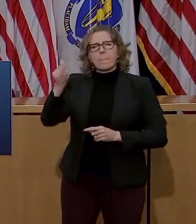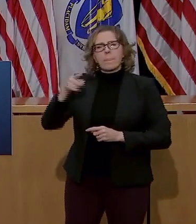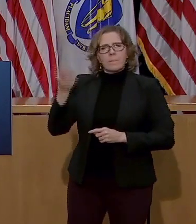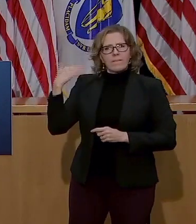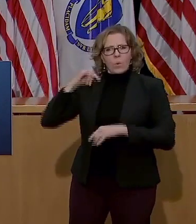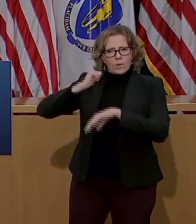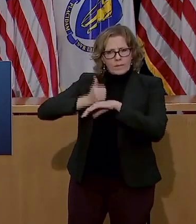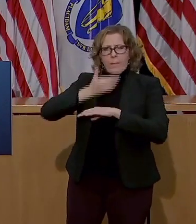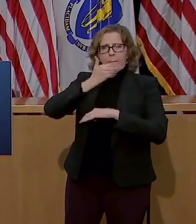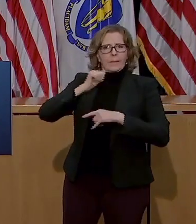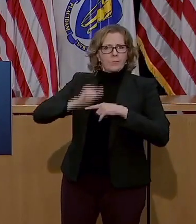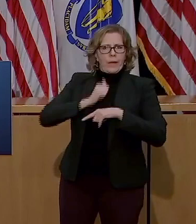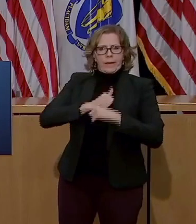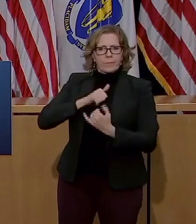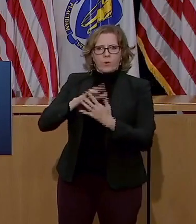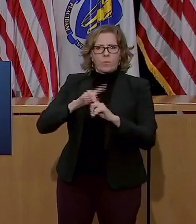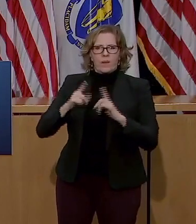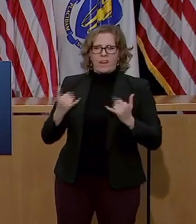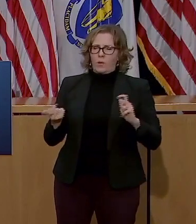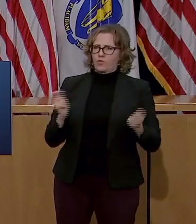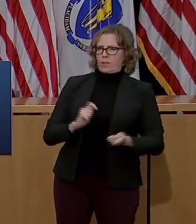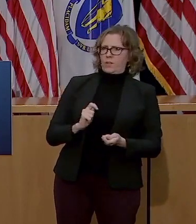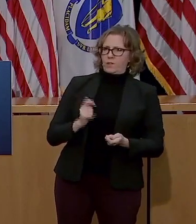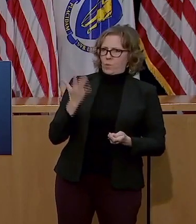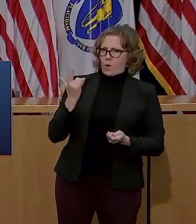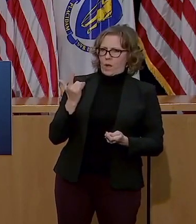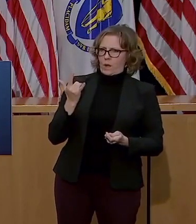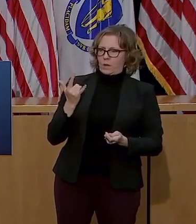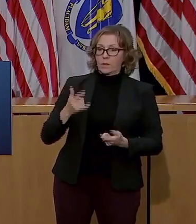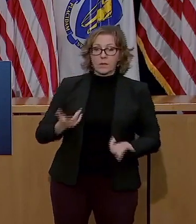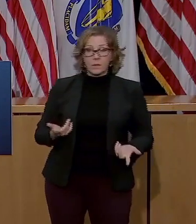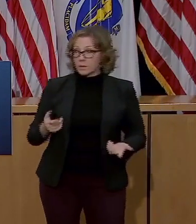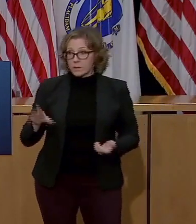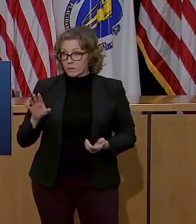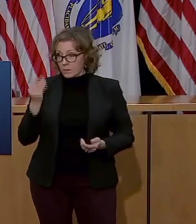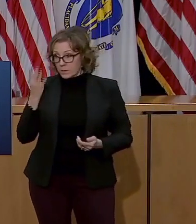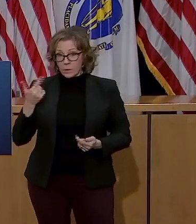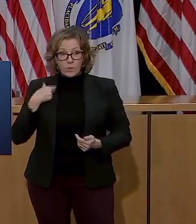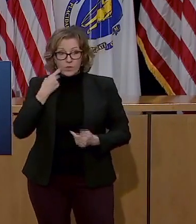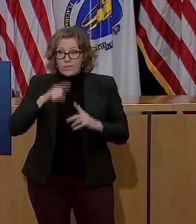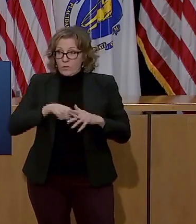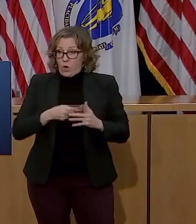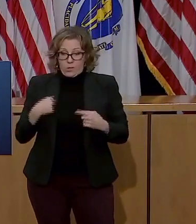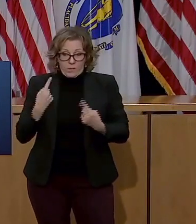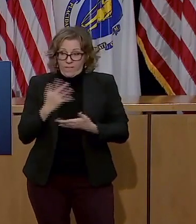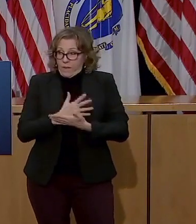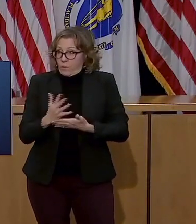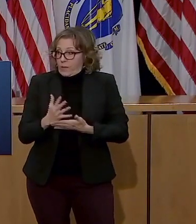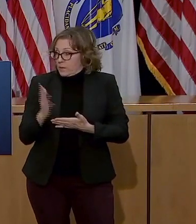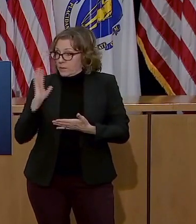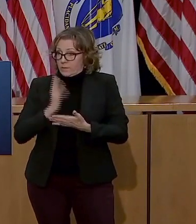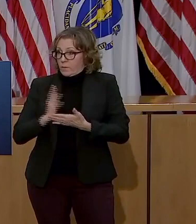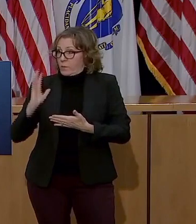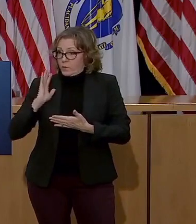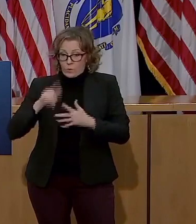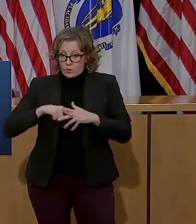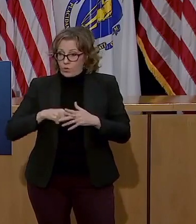have information? So again, we're like, 5 weeks into vaccination?